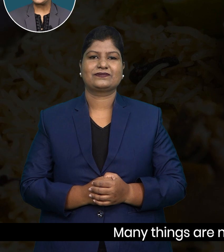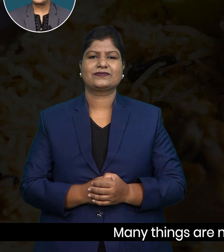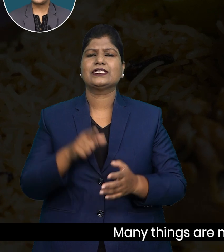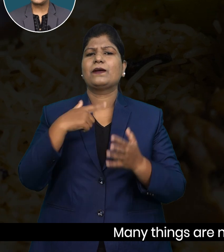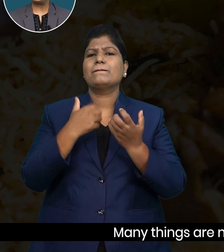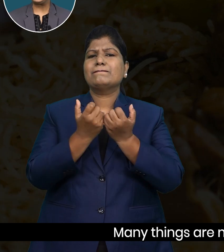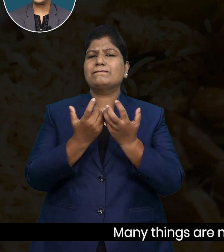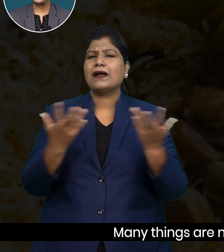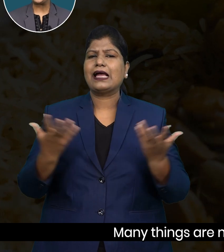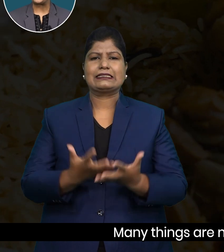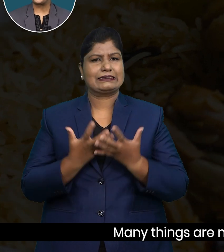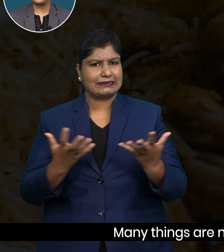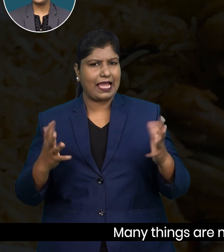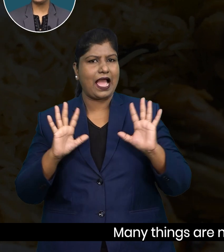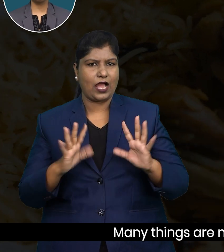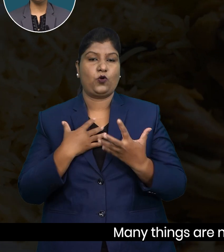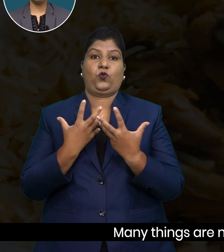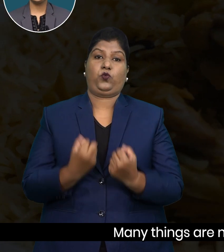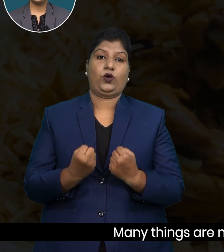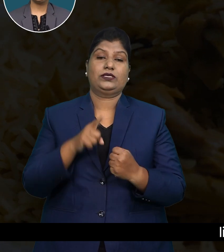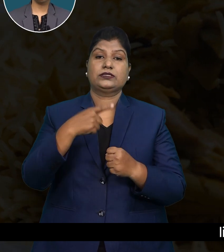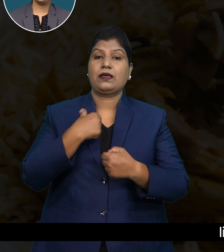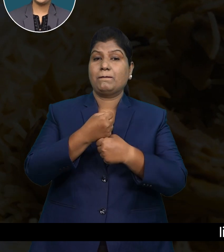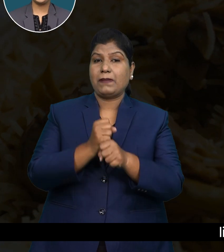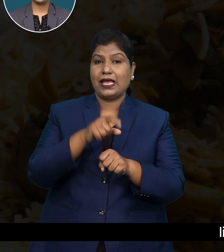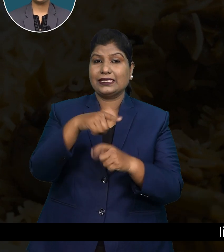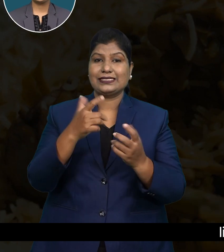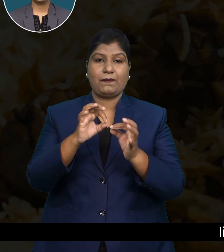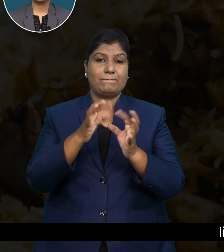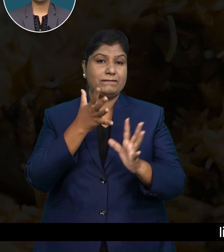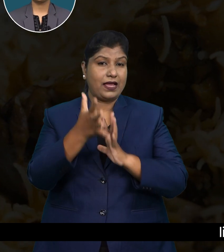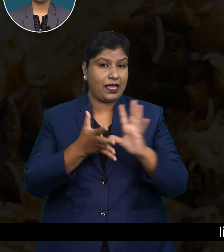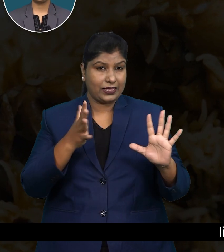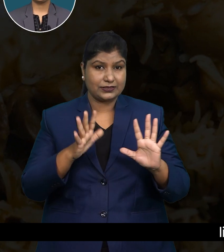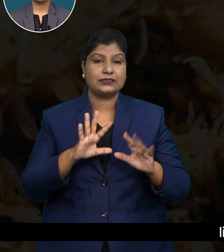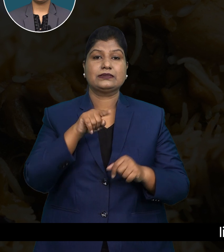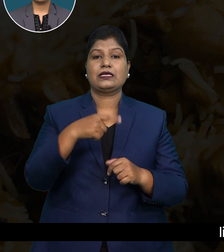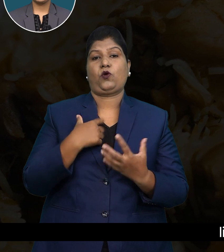Many things are needed to prepare the food like biryani.